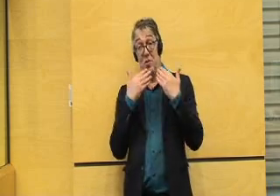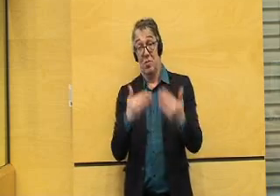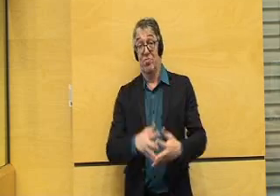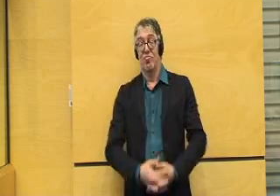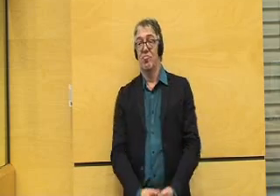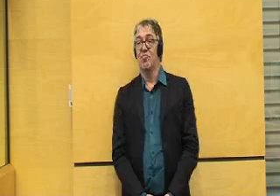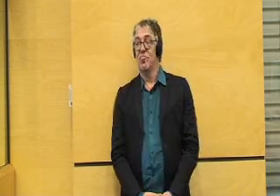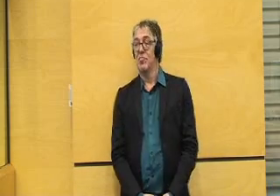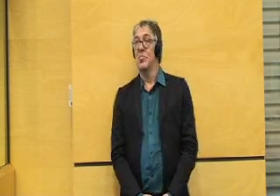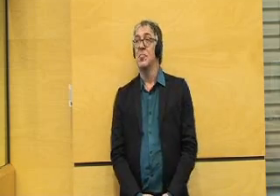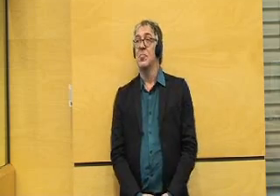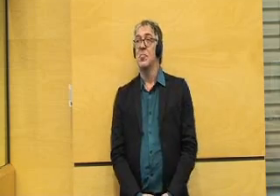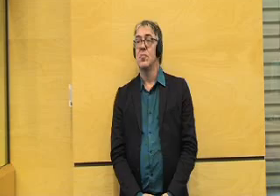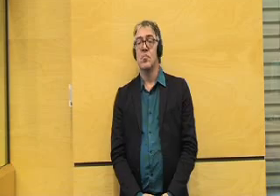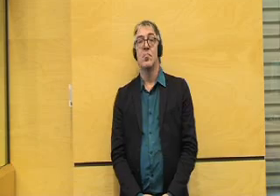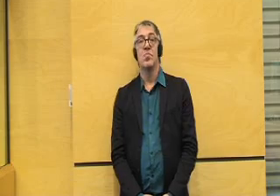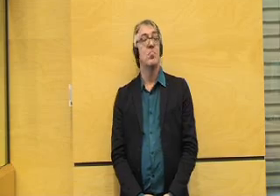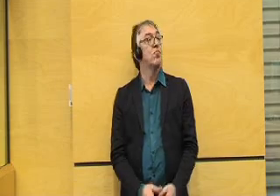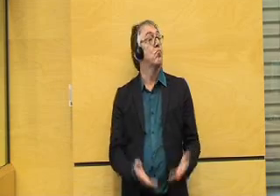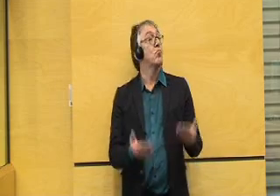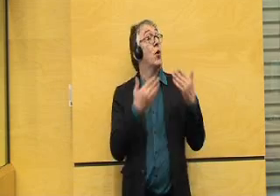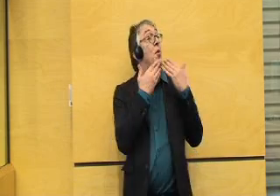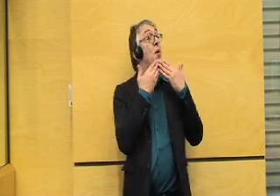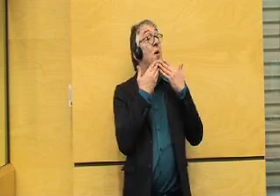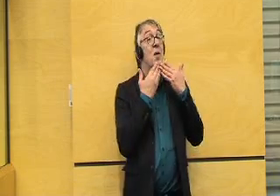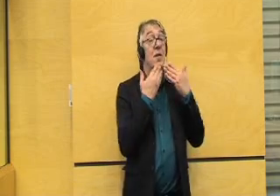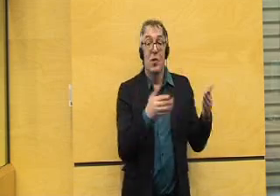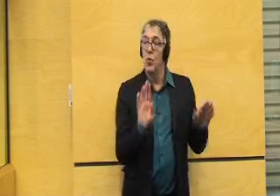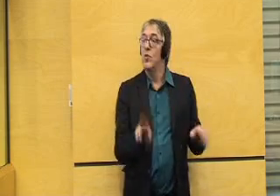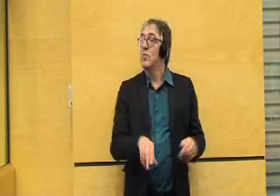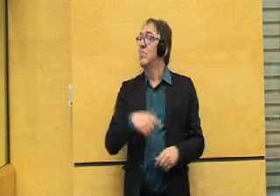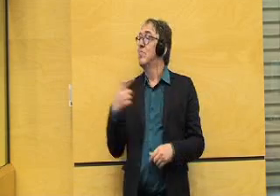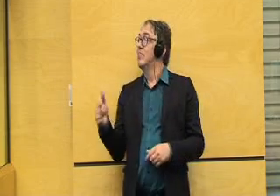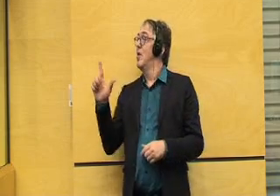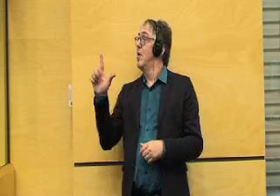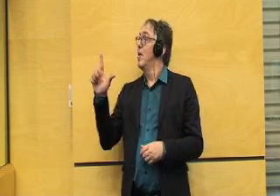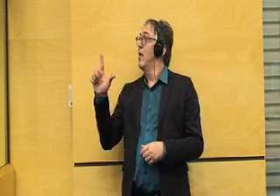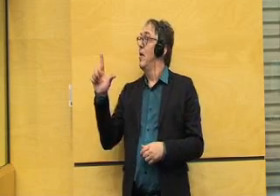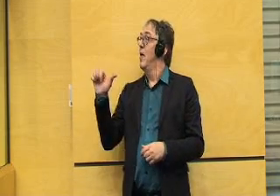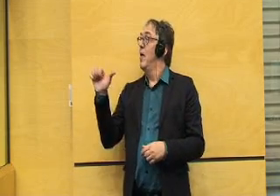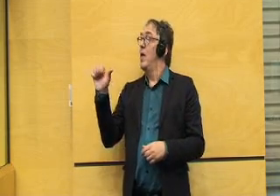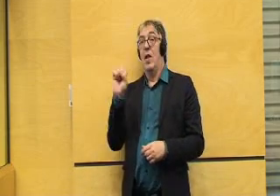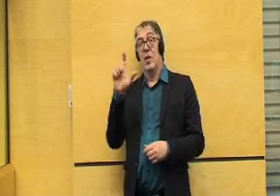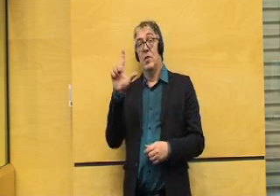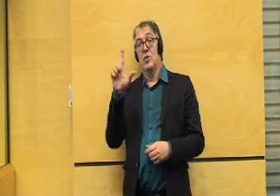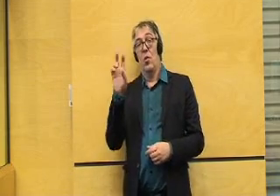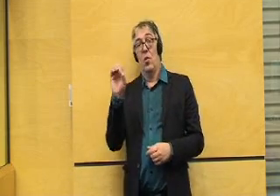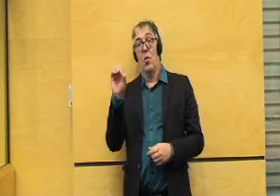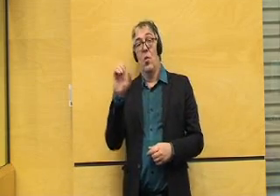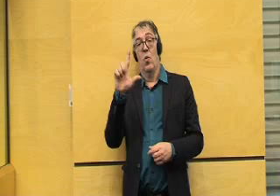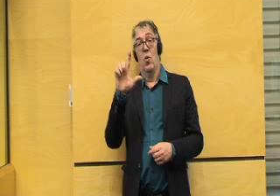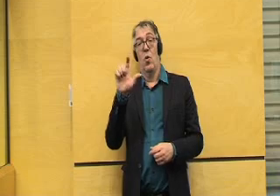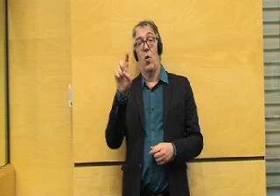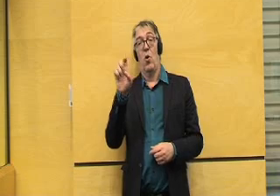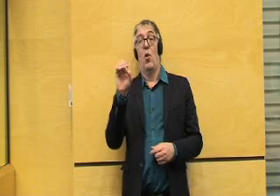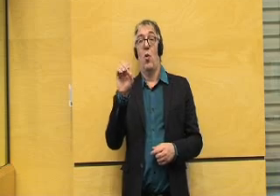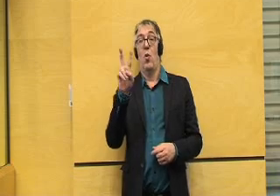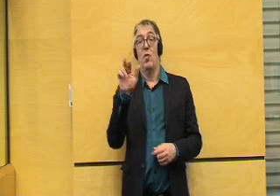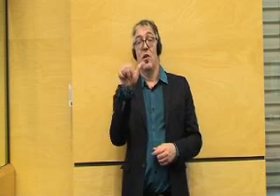Gracias. Thank you very much. I now give the floor to Mr. Laszlo Lovashi. You have the floor.